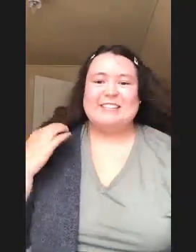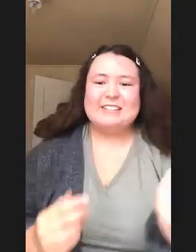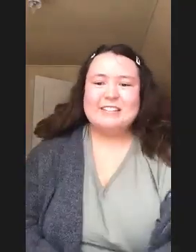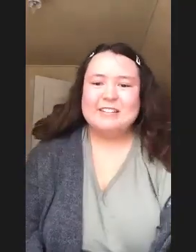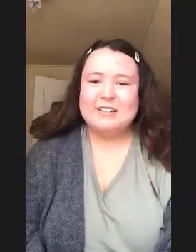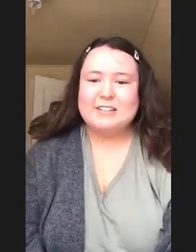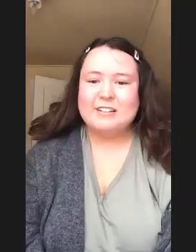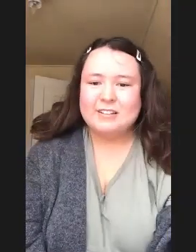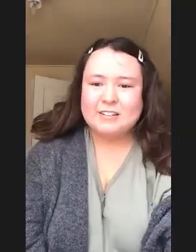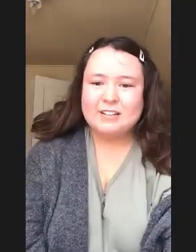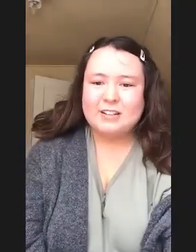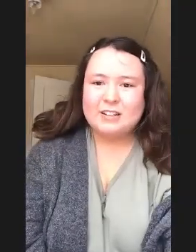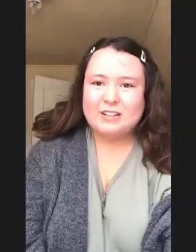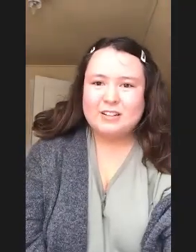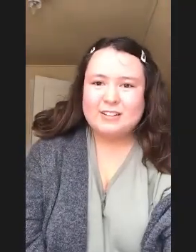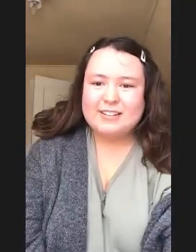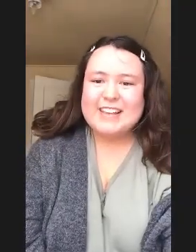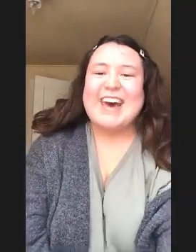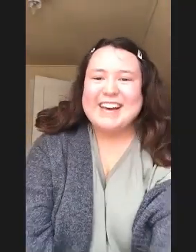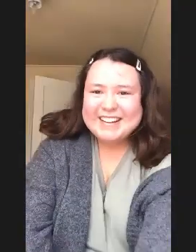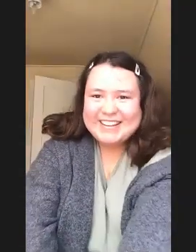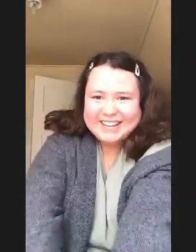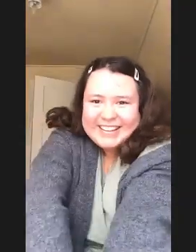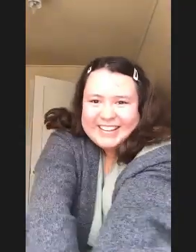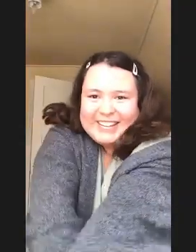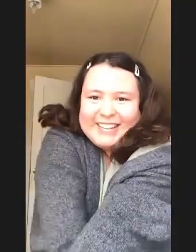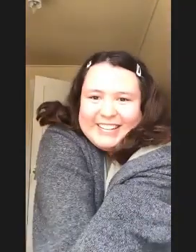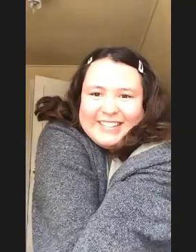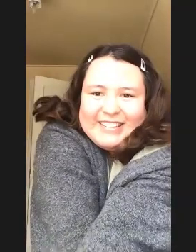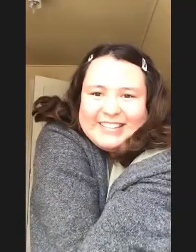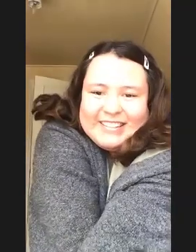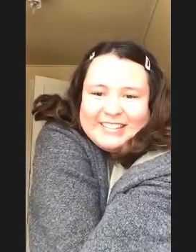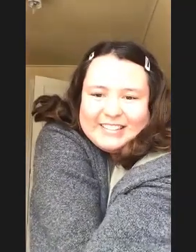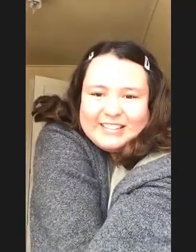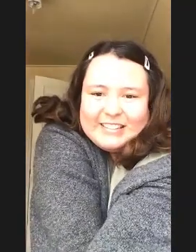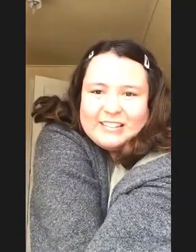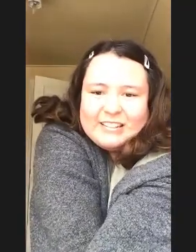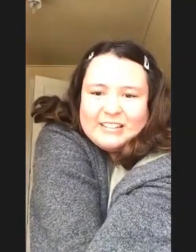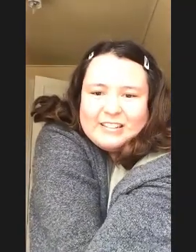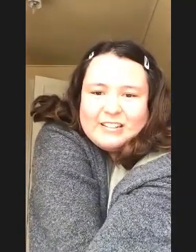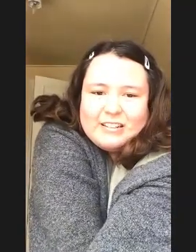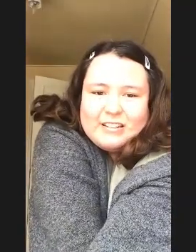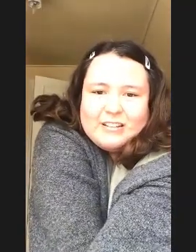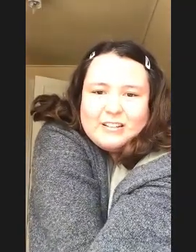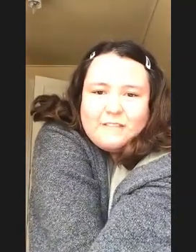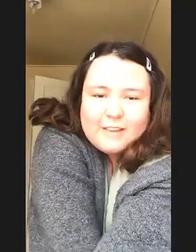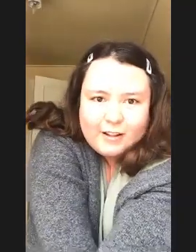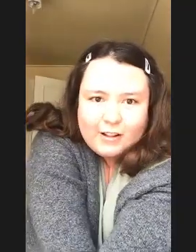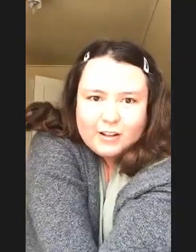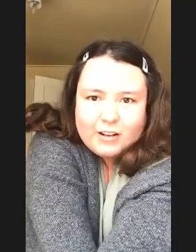Awesome. You have a cat, right? Yeah. What's What your about seal? Feel